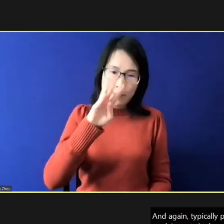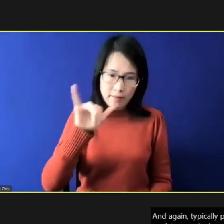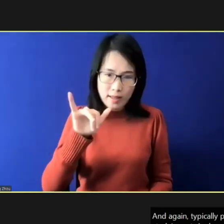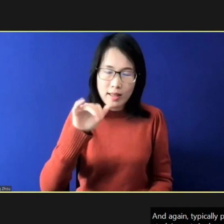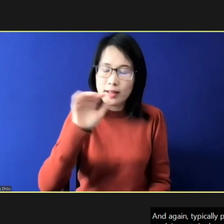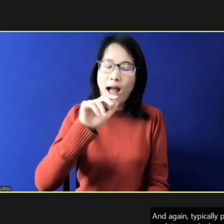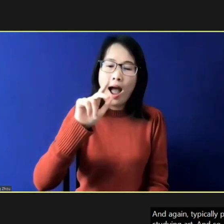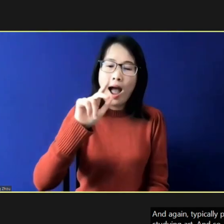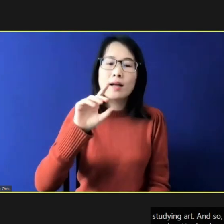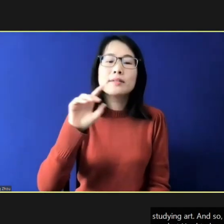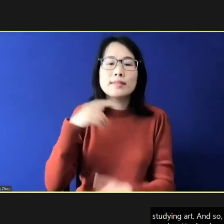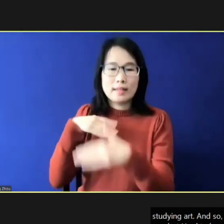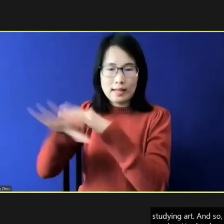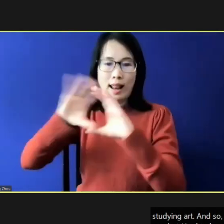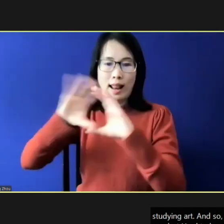way without an interpreter.